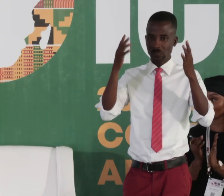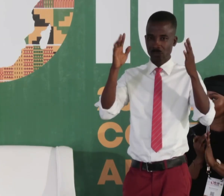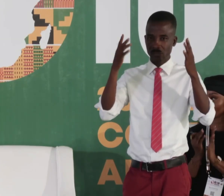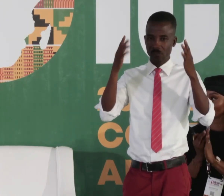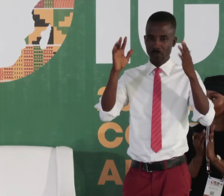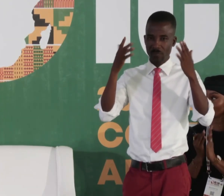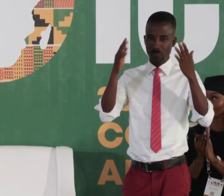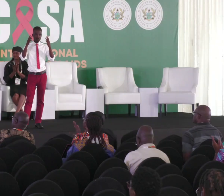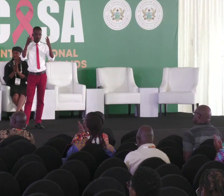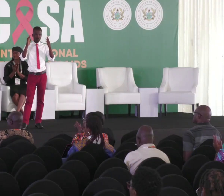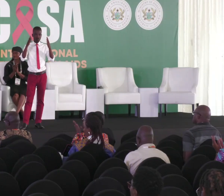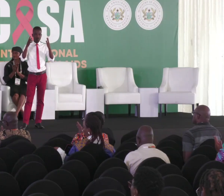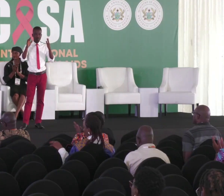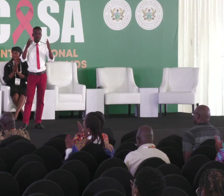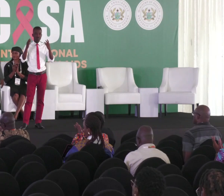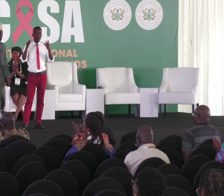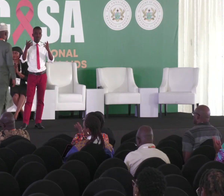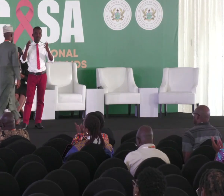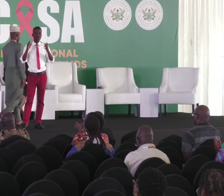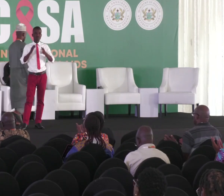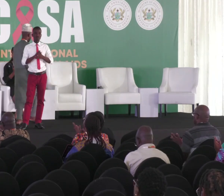listening.